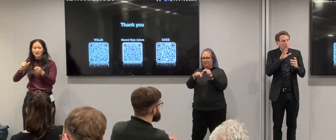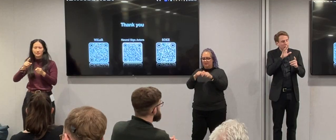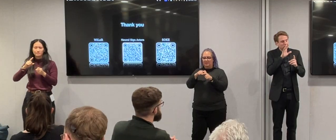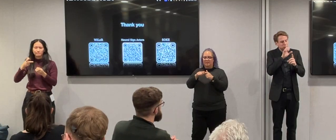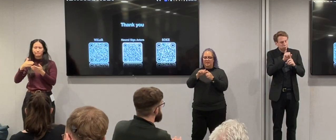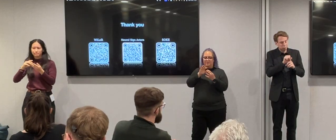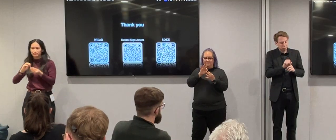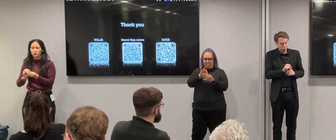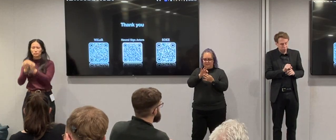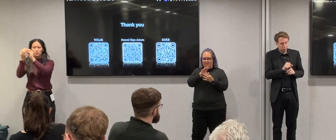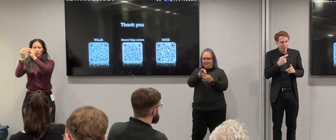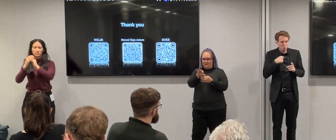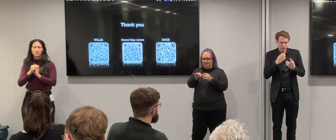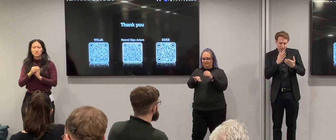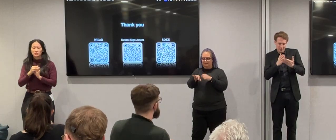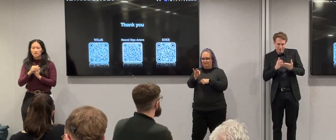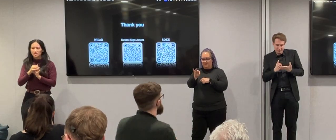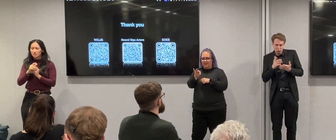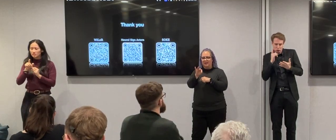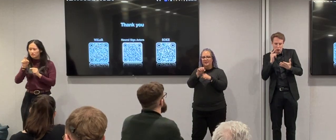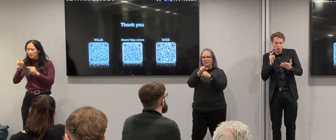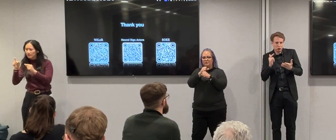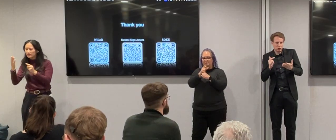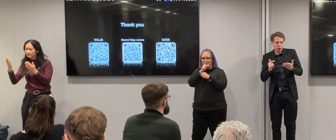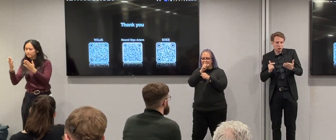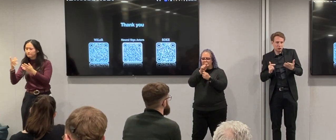them to ensure that they are accurate.